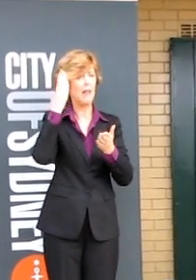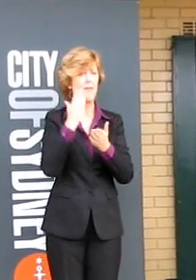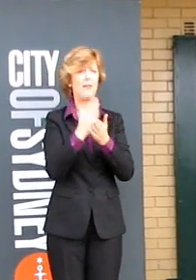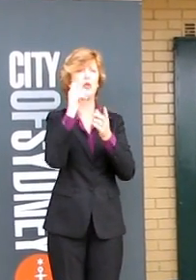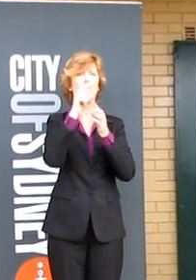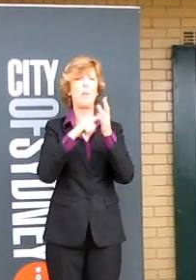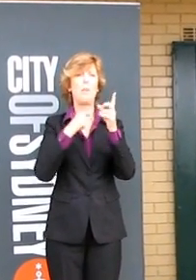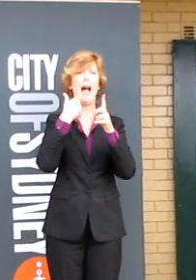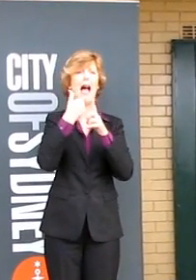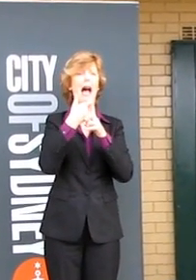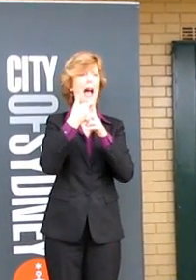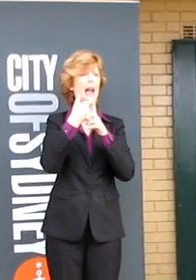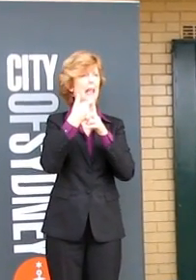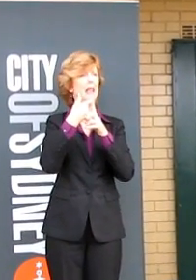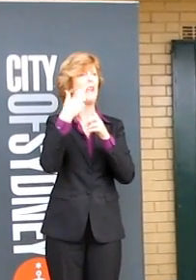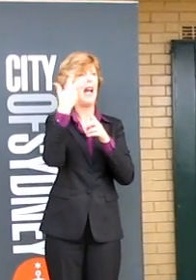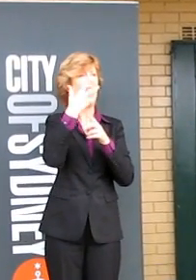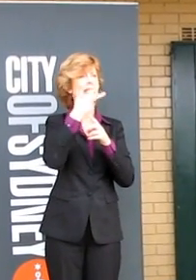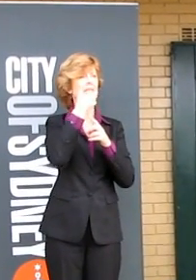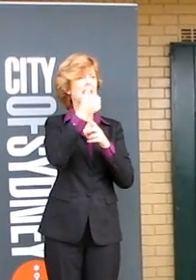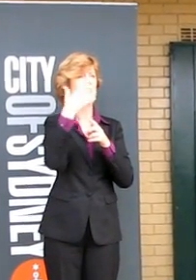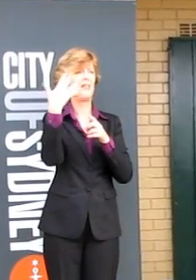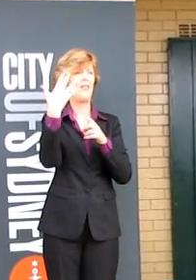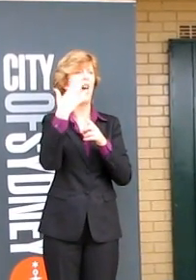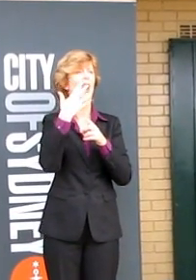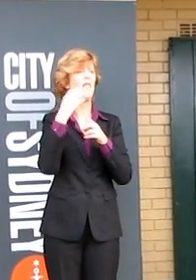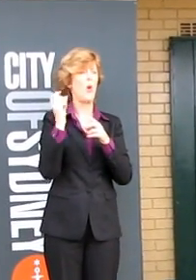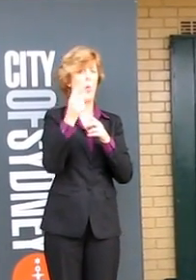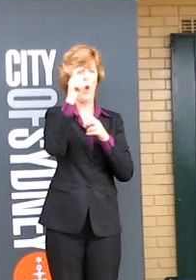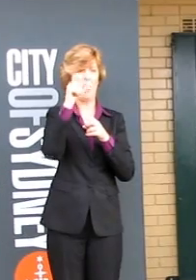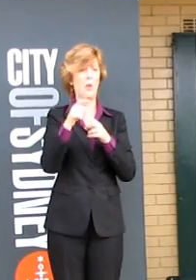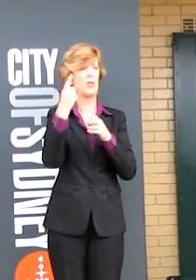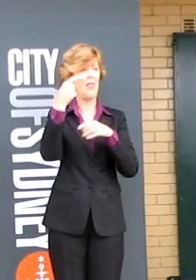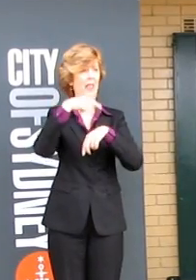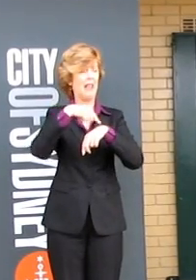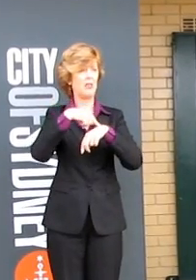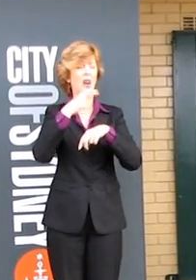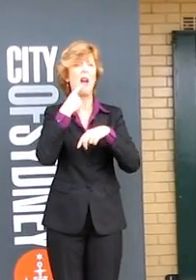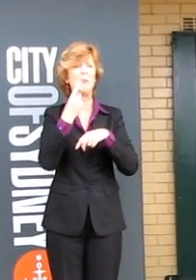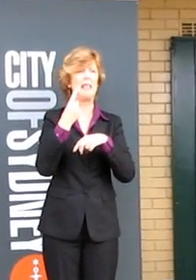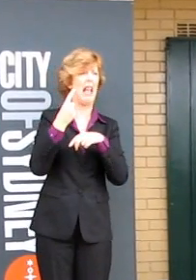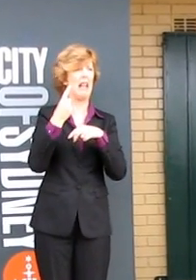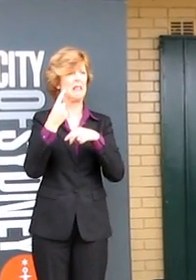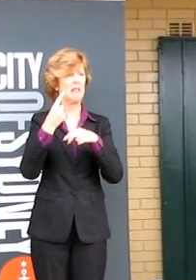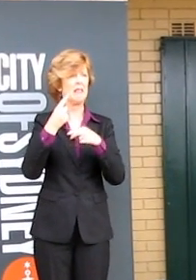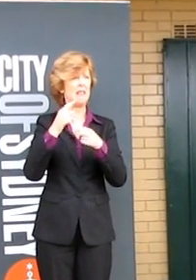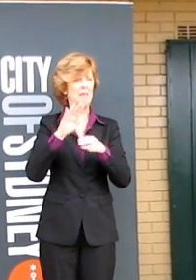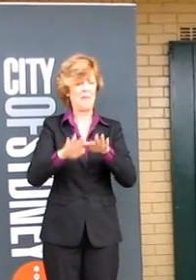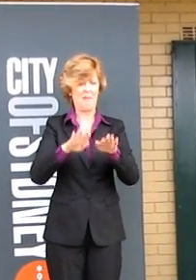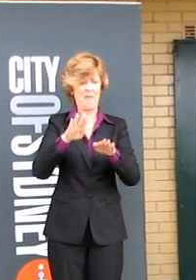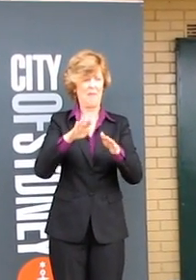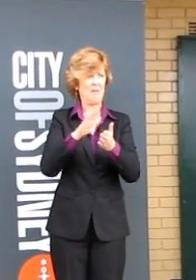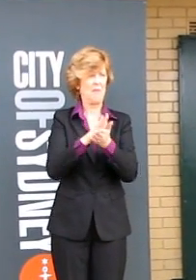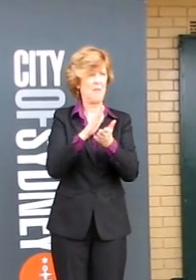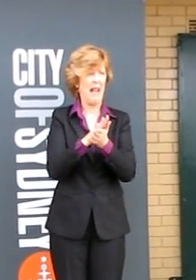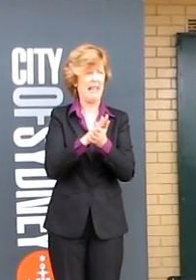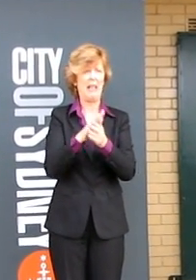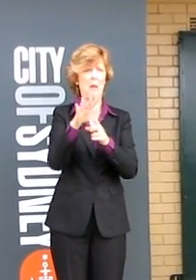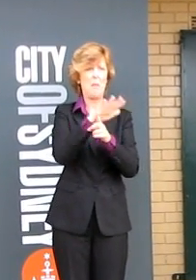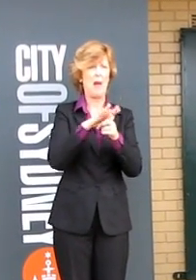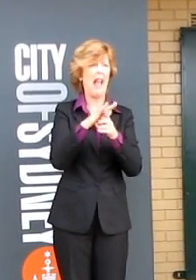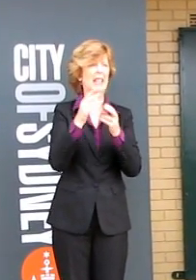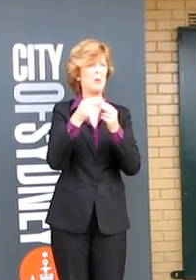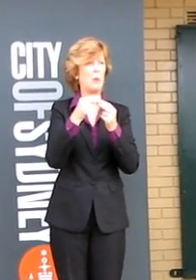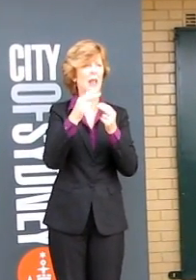1865, but a contemporary dismissed it as nothing more than I quote, a quagmire with a filthy drain running through it. Well, look at it